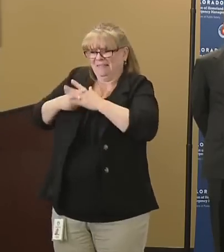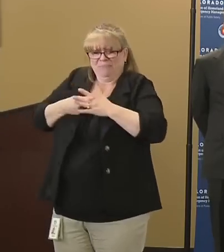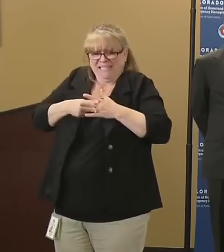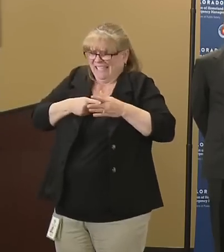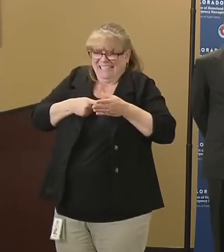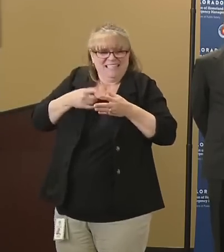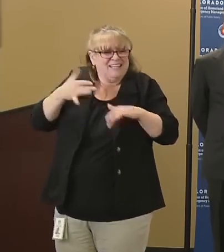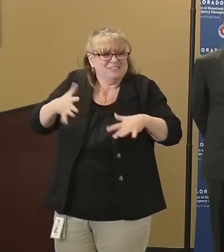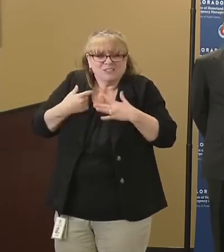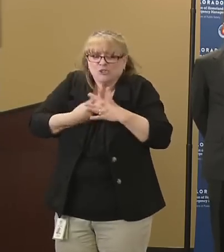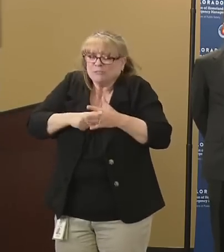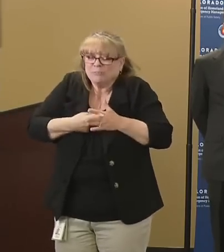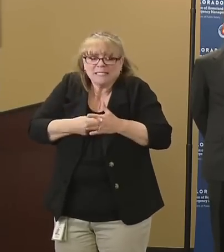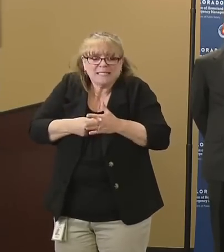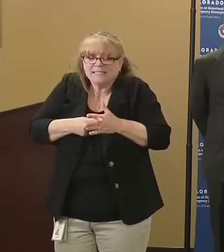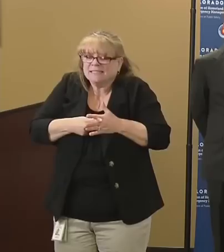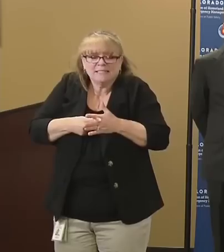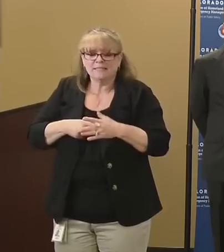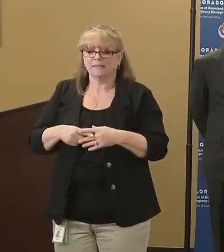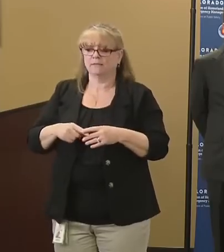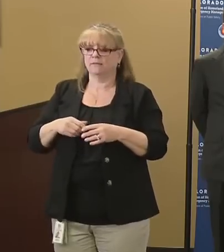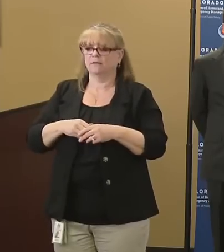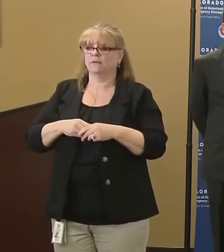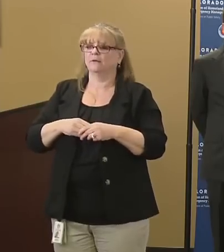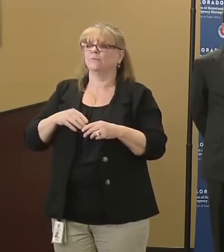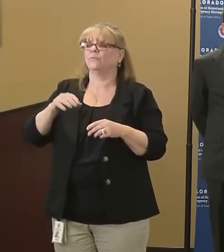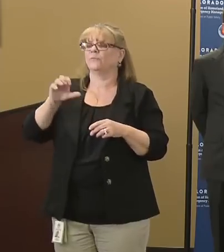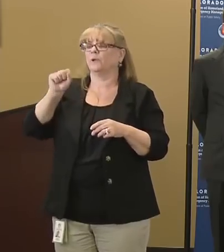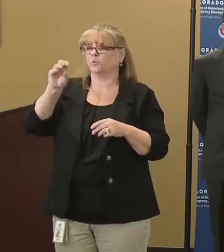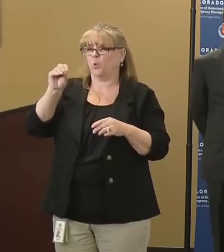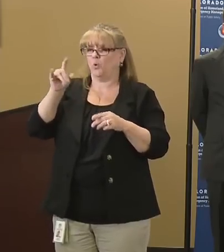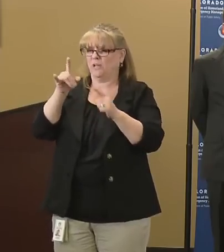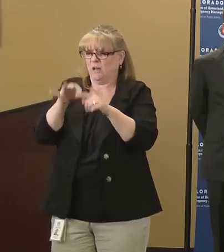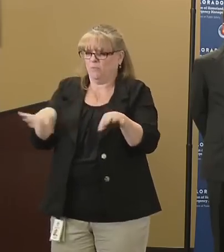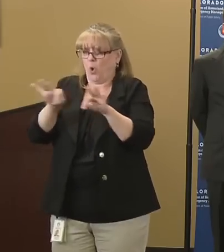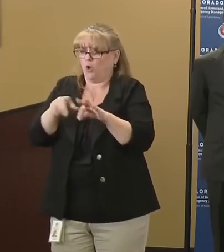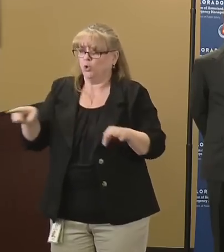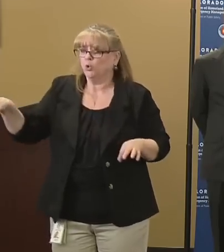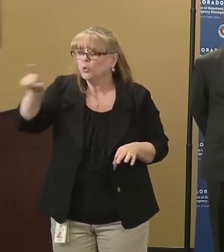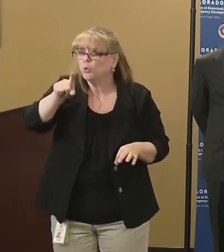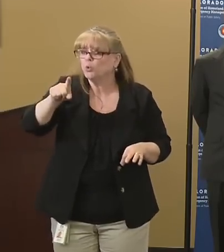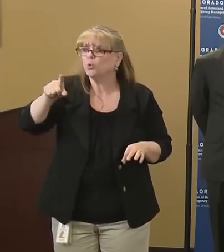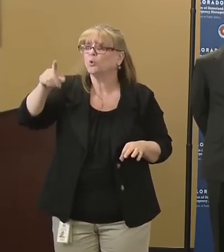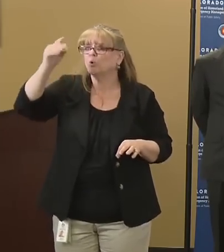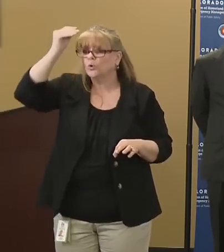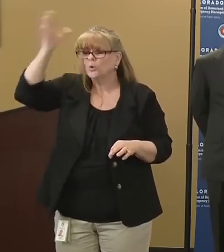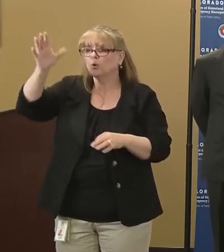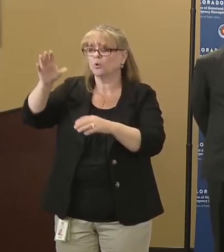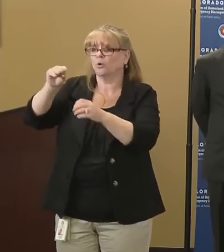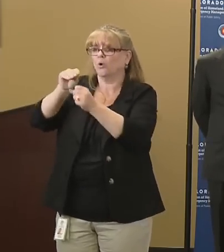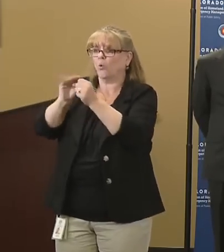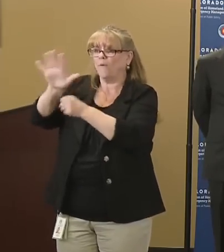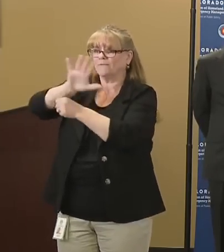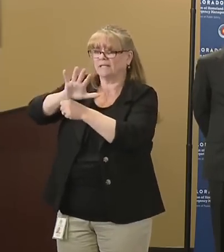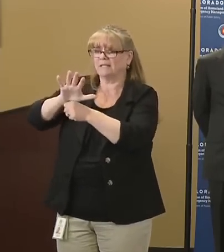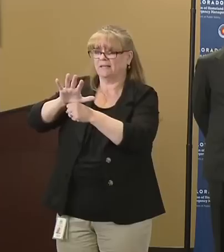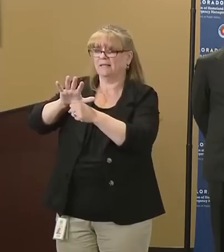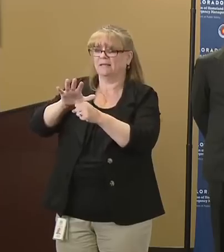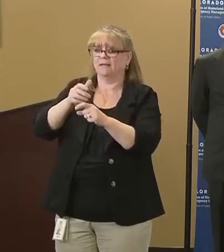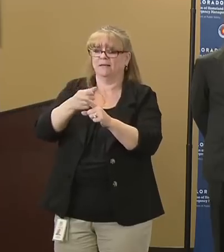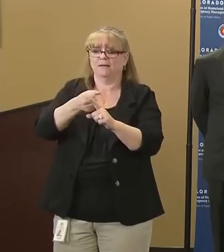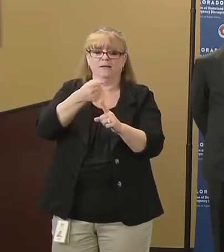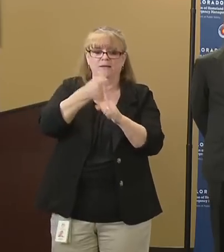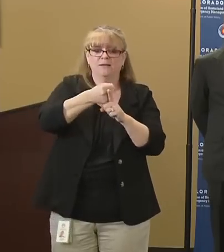for the Colorado community to understand that coronavirus does not target only older Coloradans and those with underlying